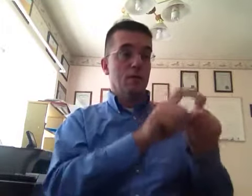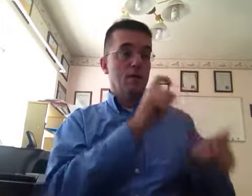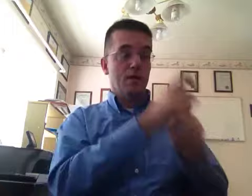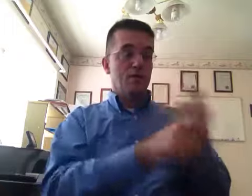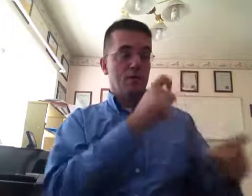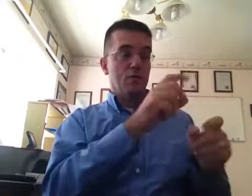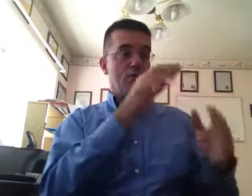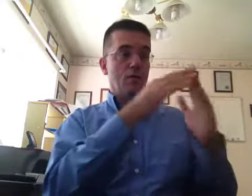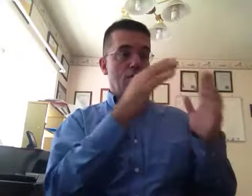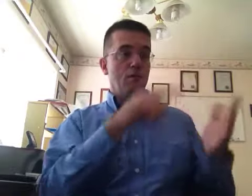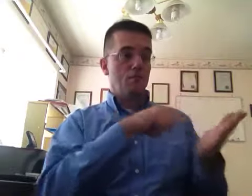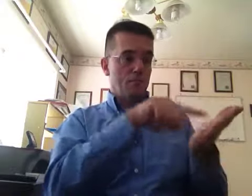wealth. And so